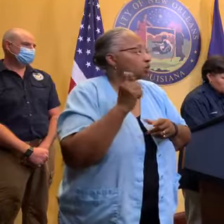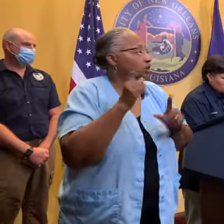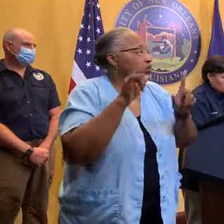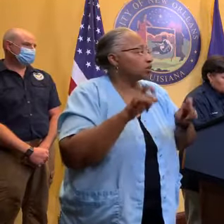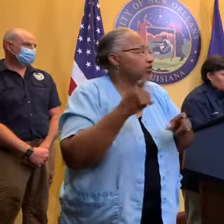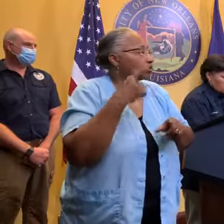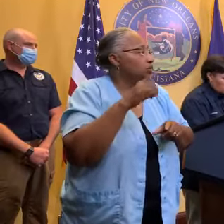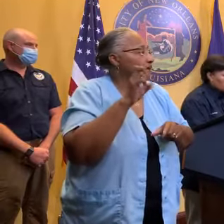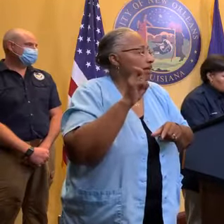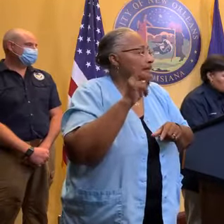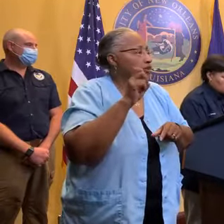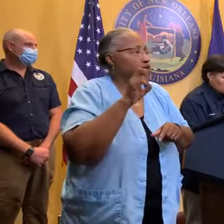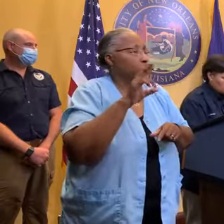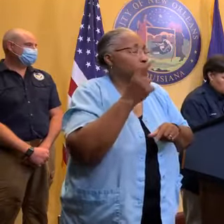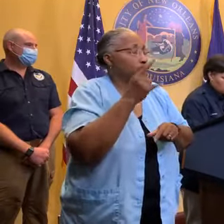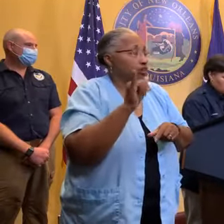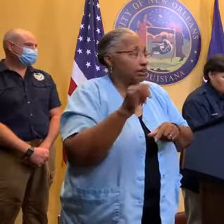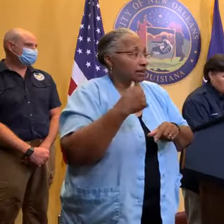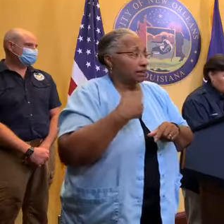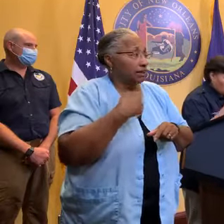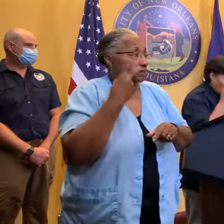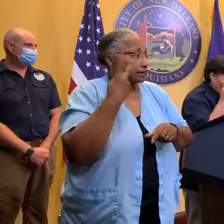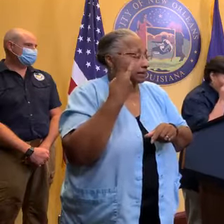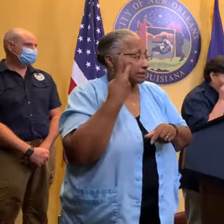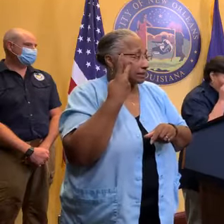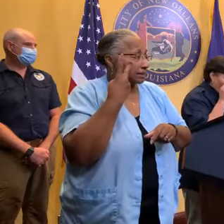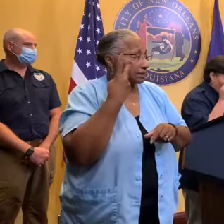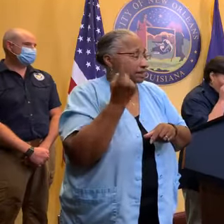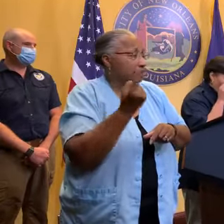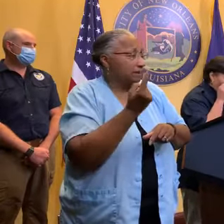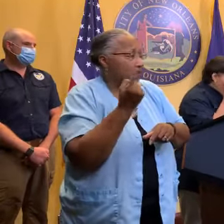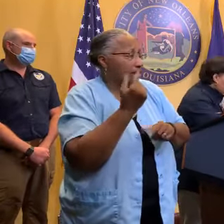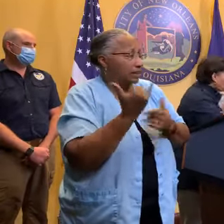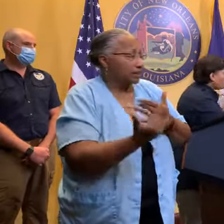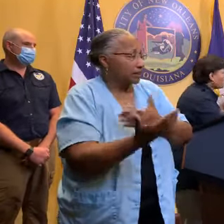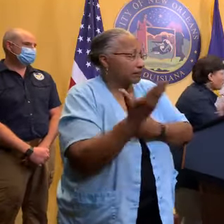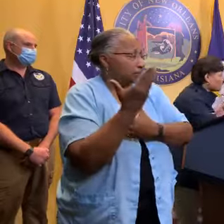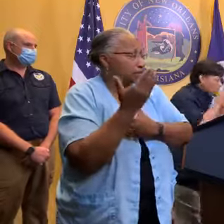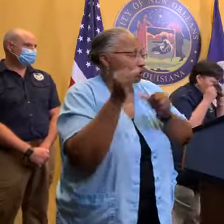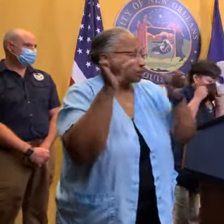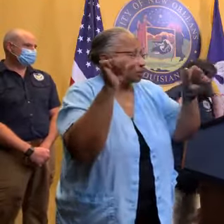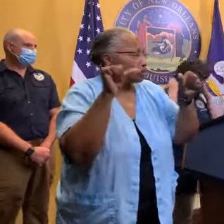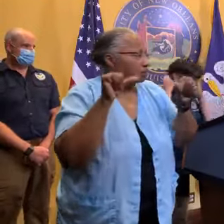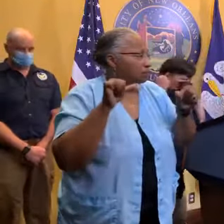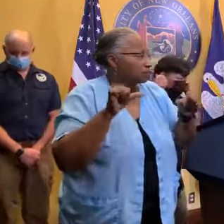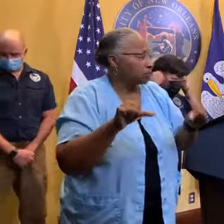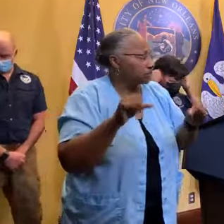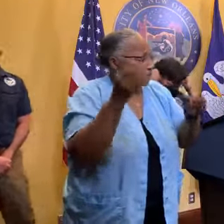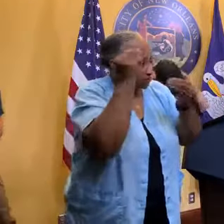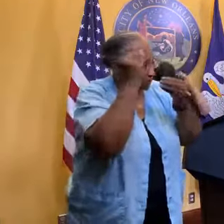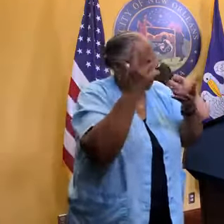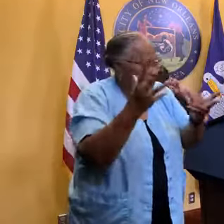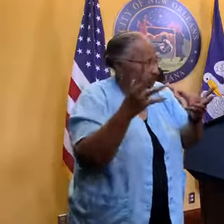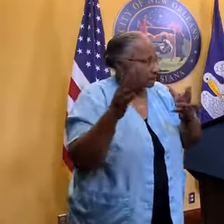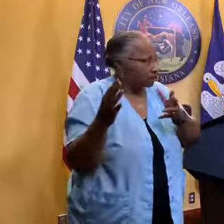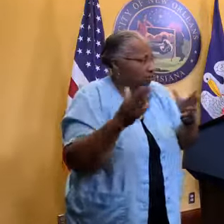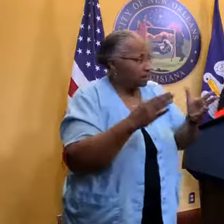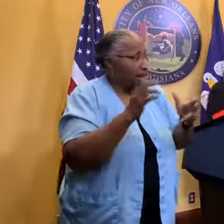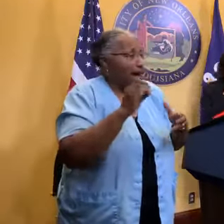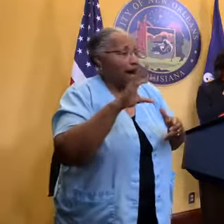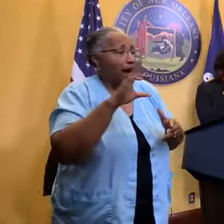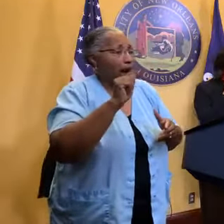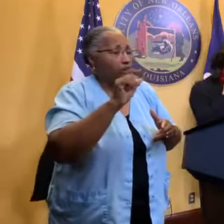for Entergy. I'd seen a resident on social media this morning posted an email notification regarding a planned outage. I'm wondering